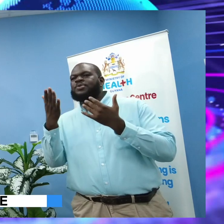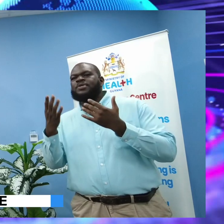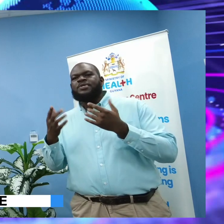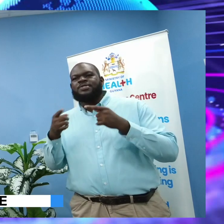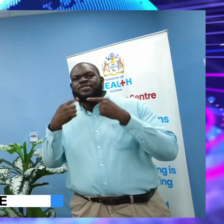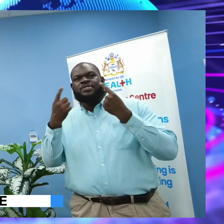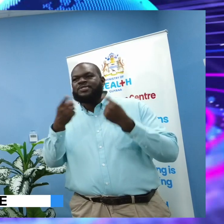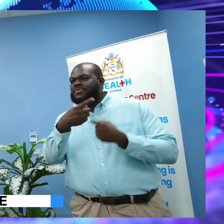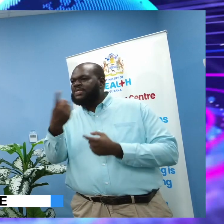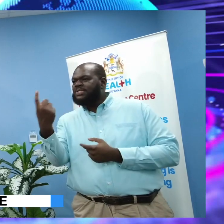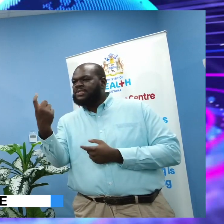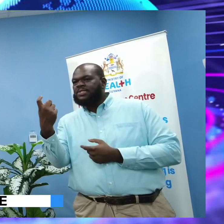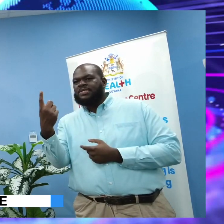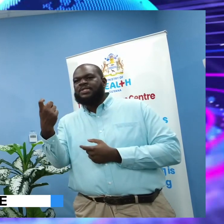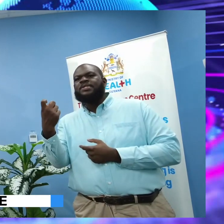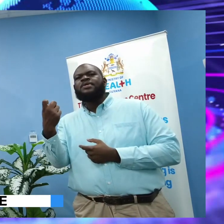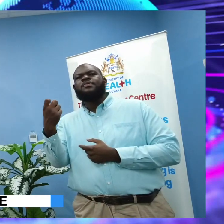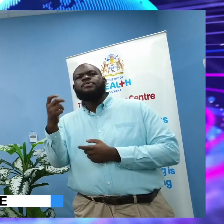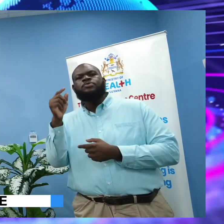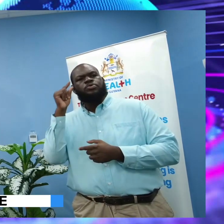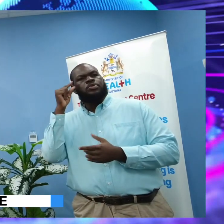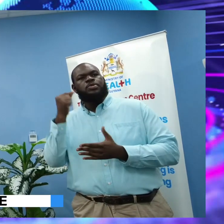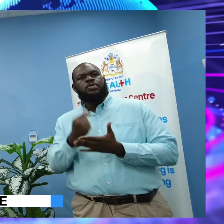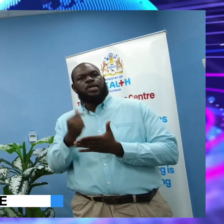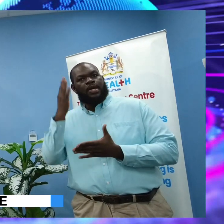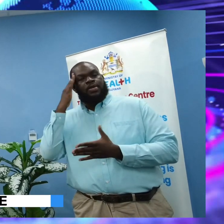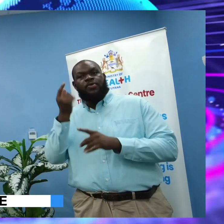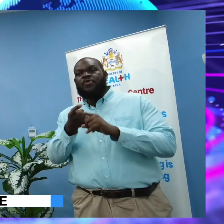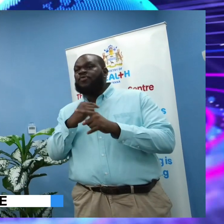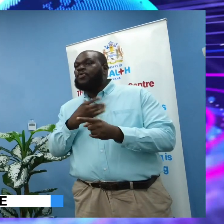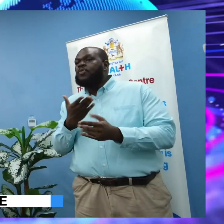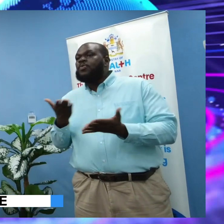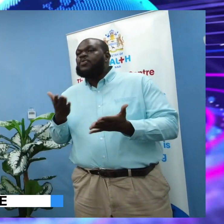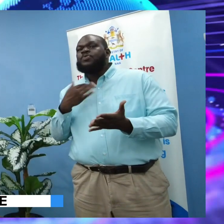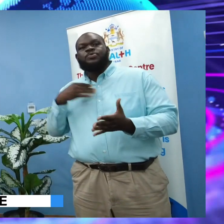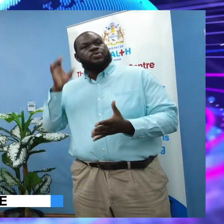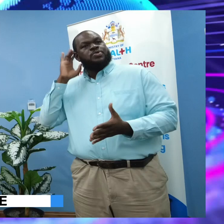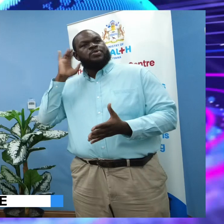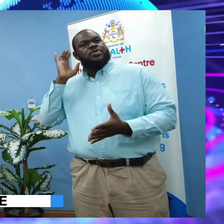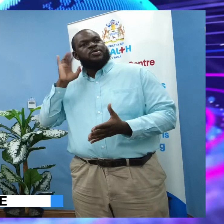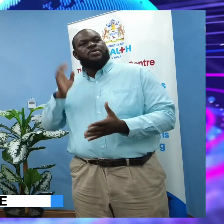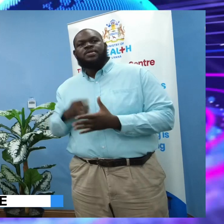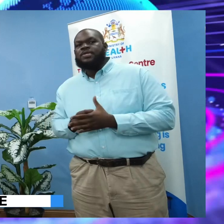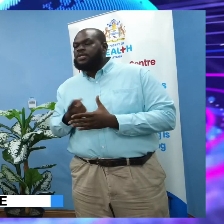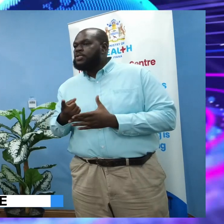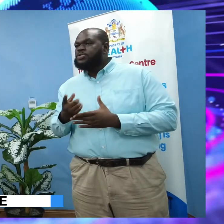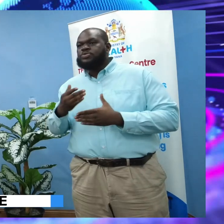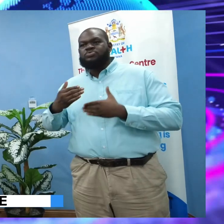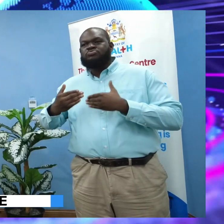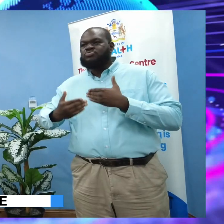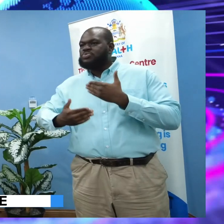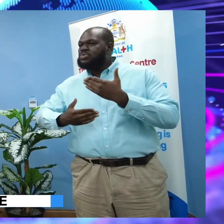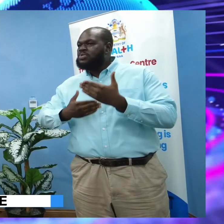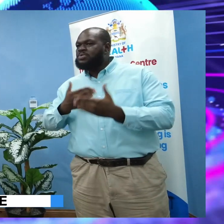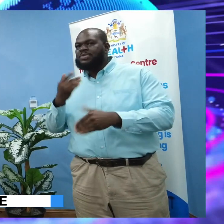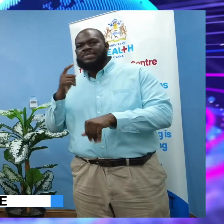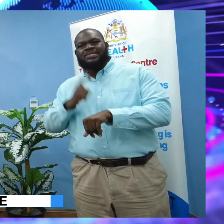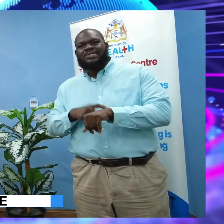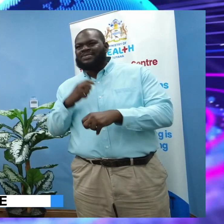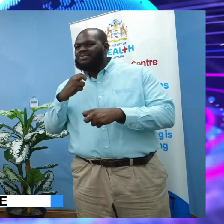graduates. I know from what we just heard, this journey might have been at times